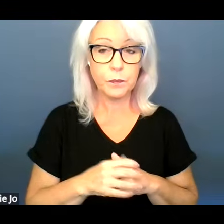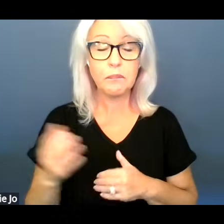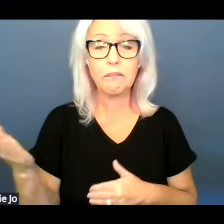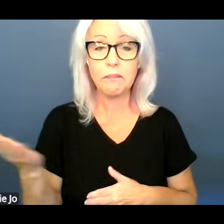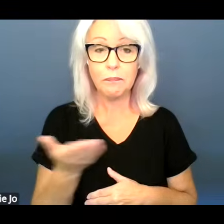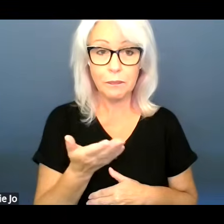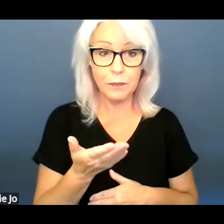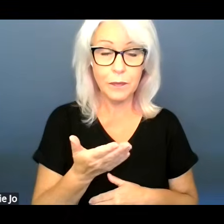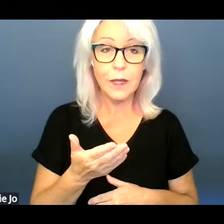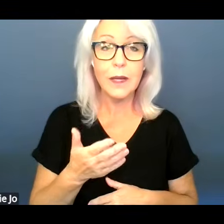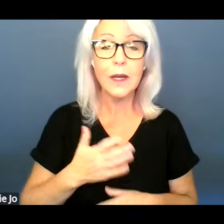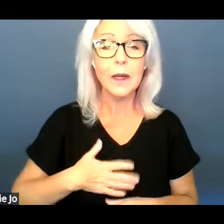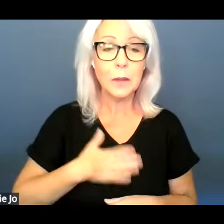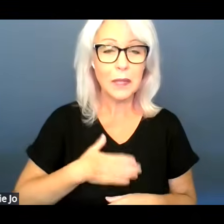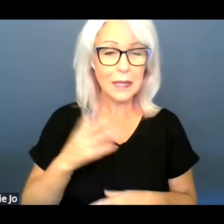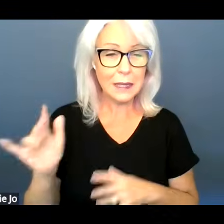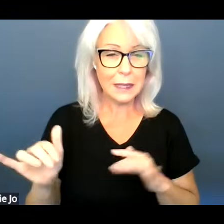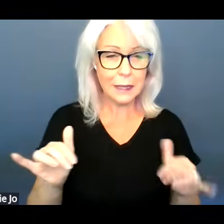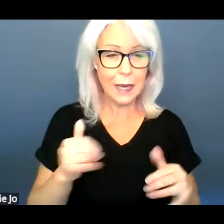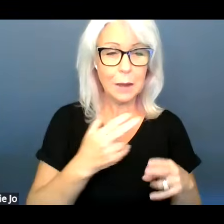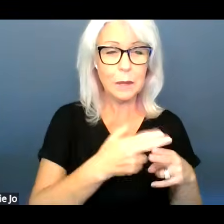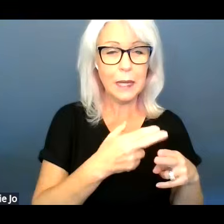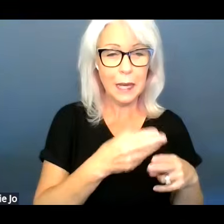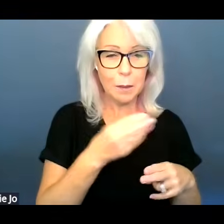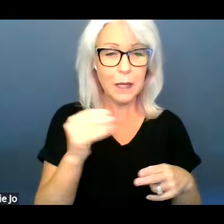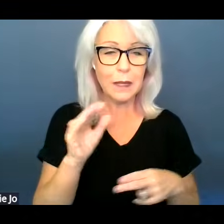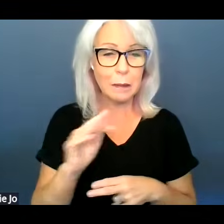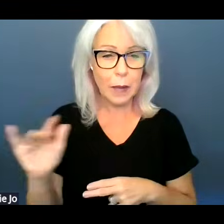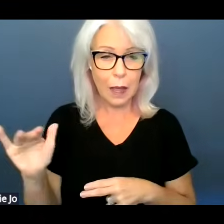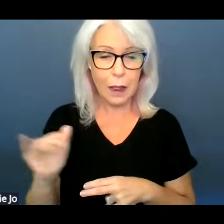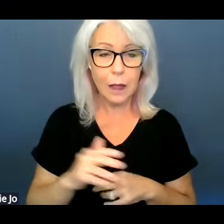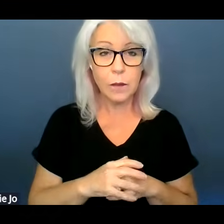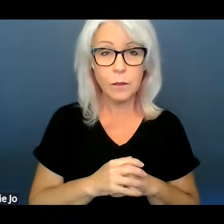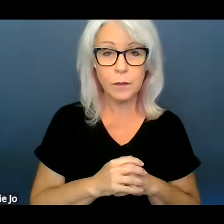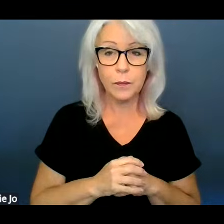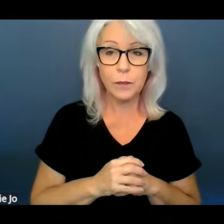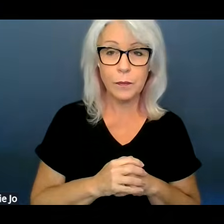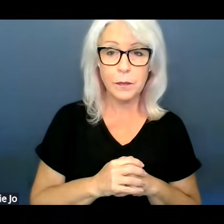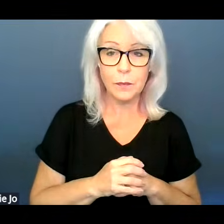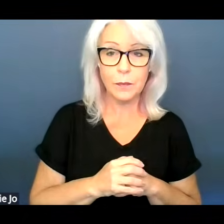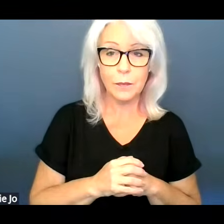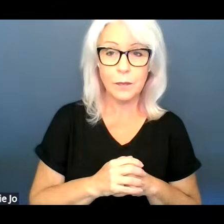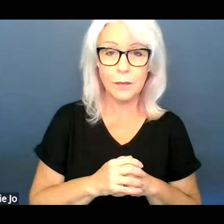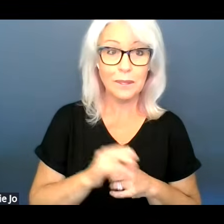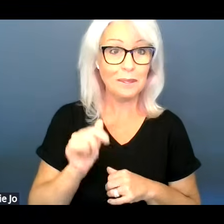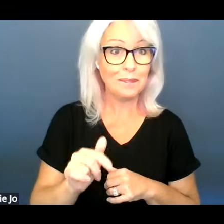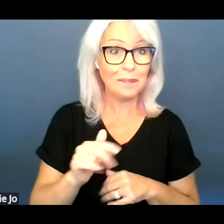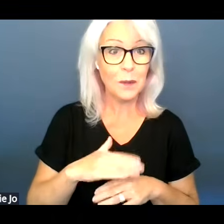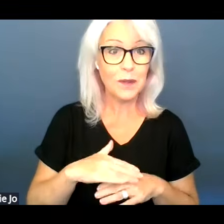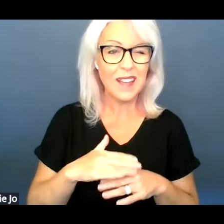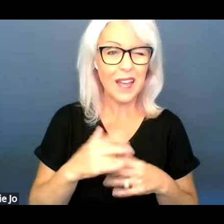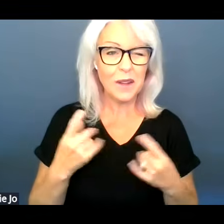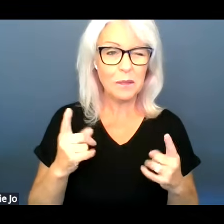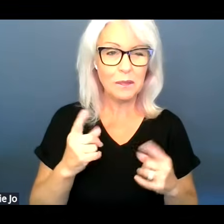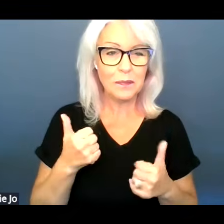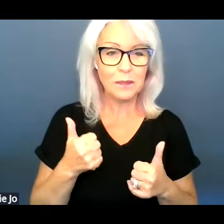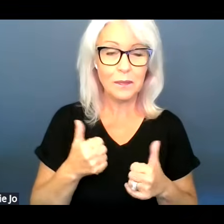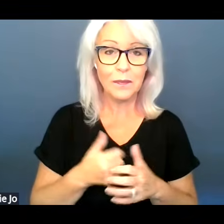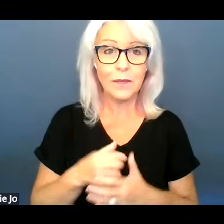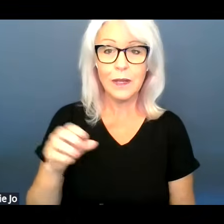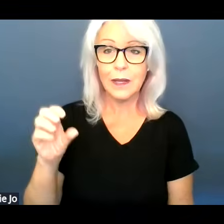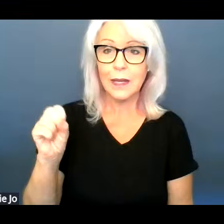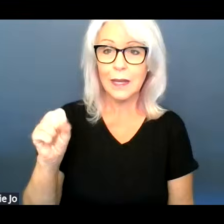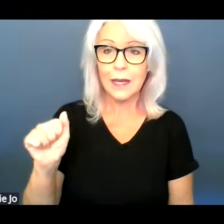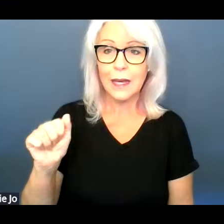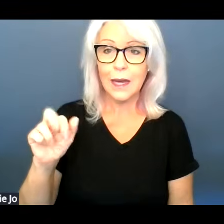Ms. Brabs, if you would do the same thing, name and spell it for the clerk, please. And nope, you had it on there. There you go. Now it's on. Sarah